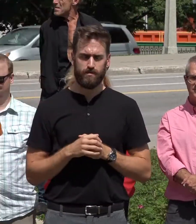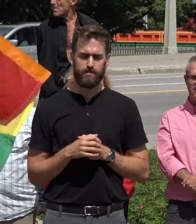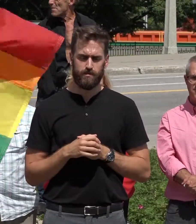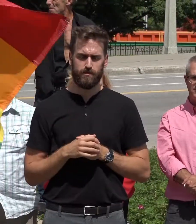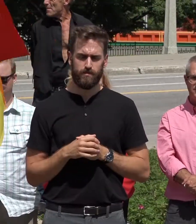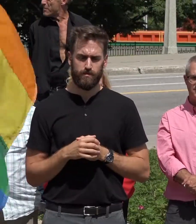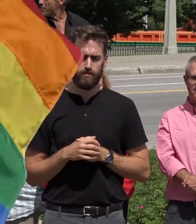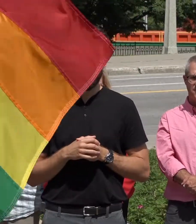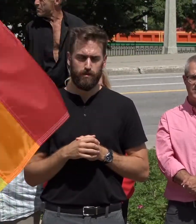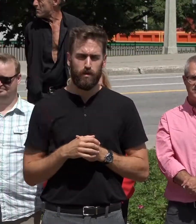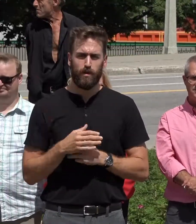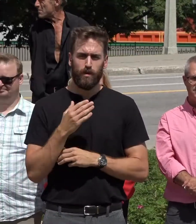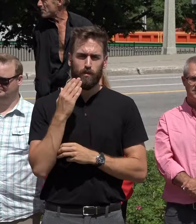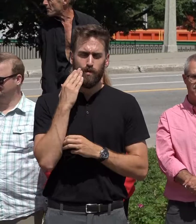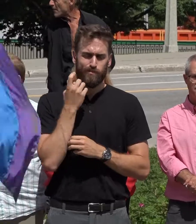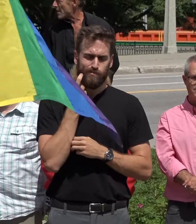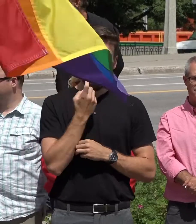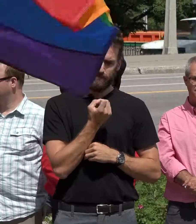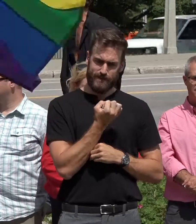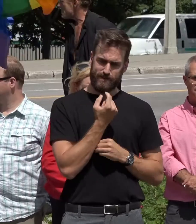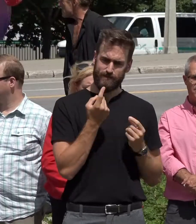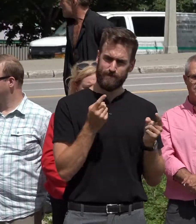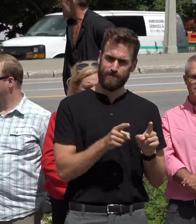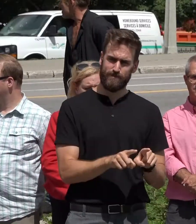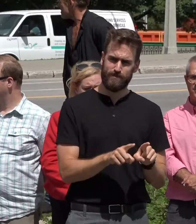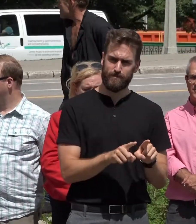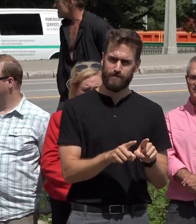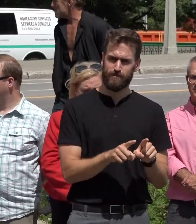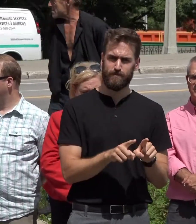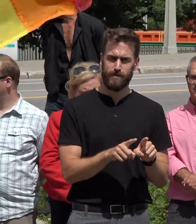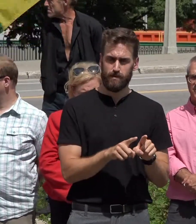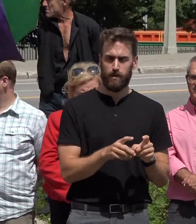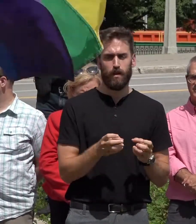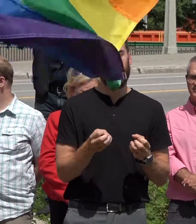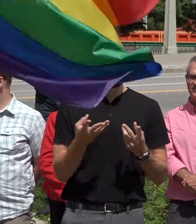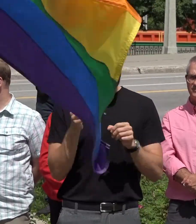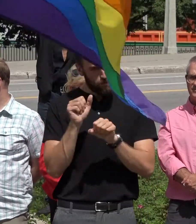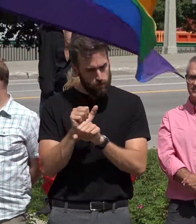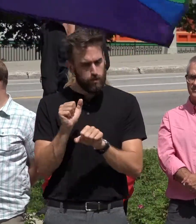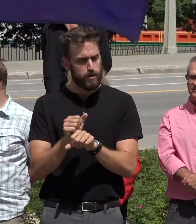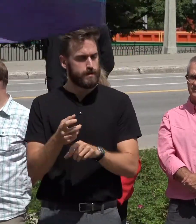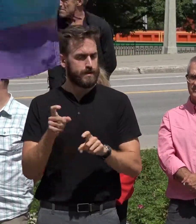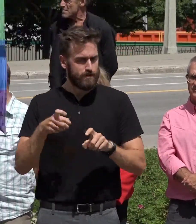And we know after Saturday's incidents the work there is still to do.